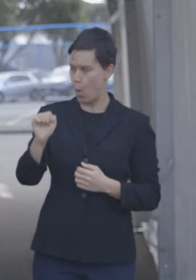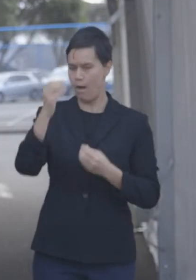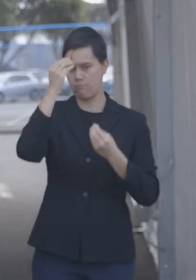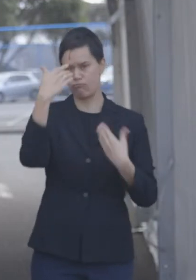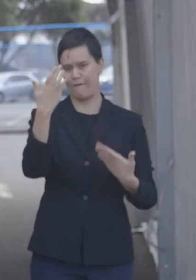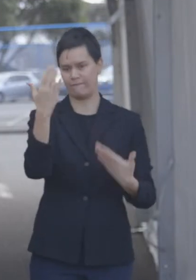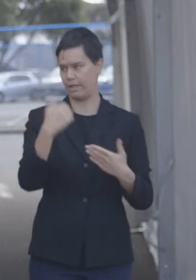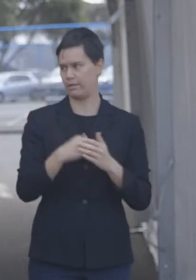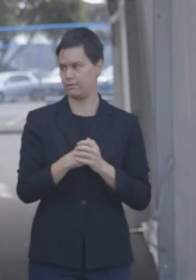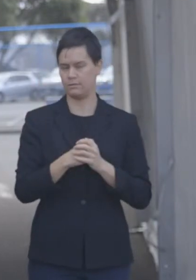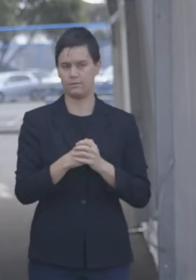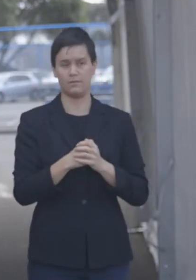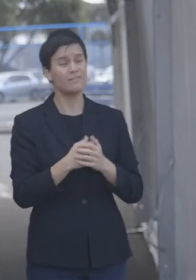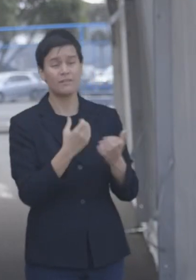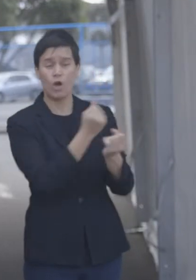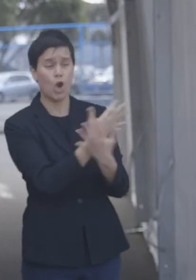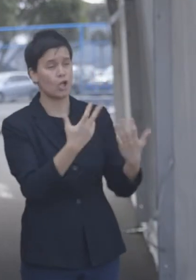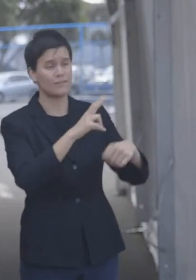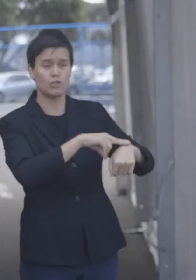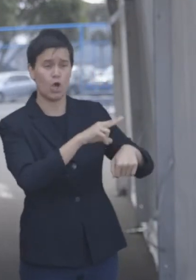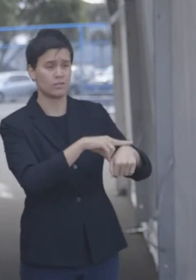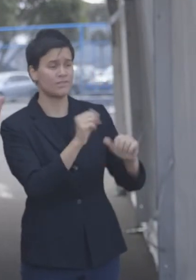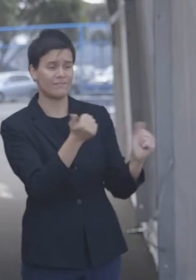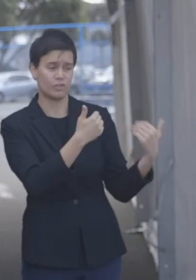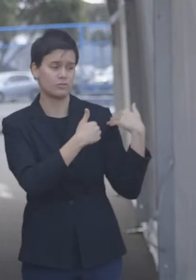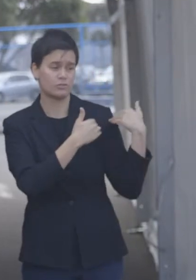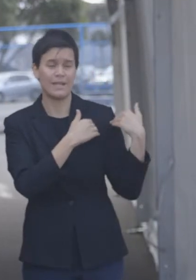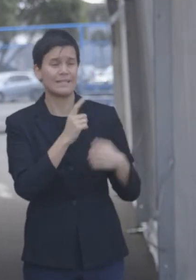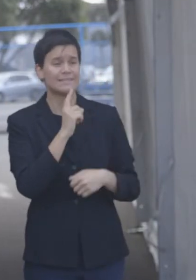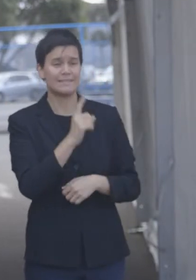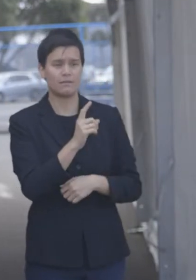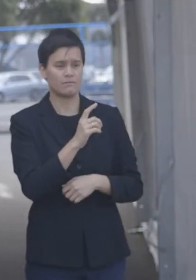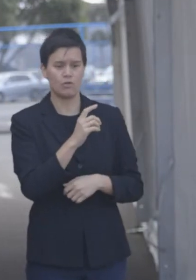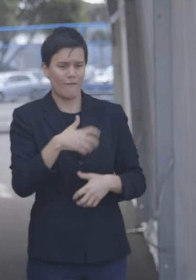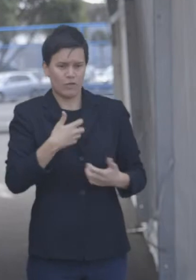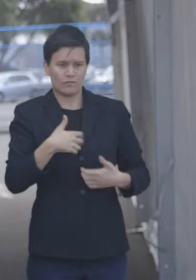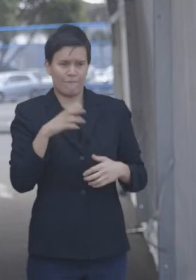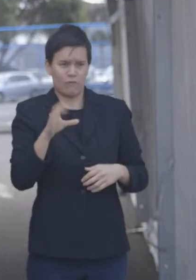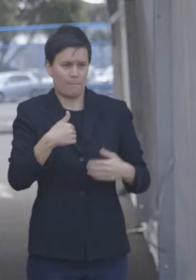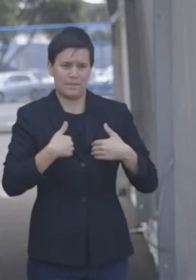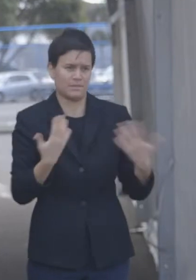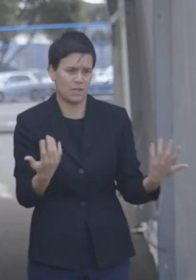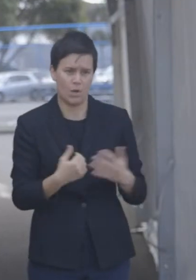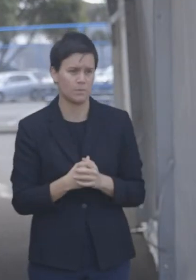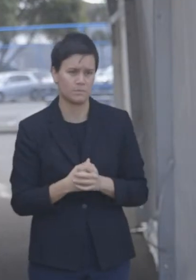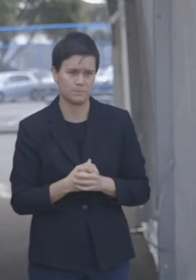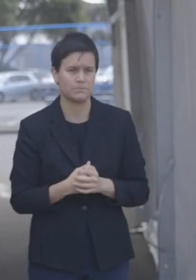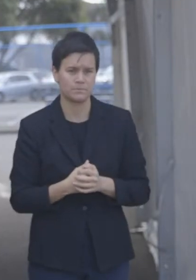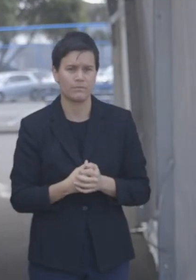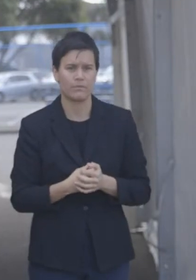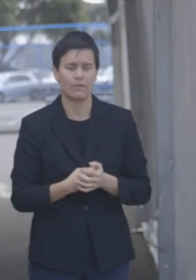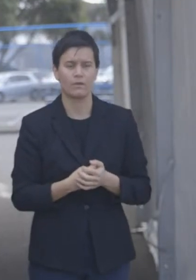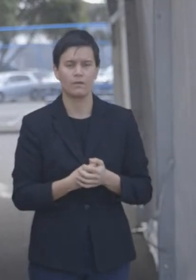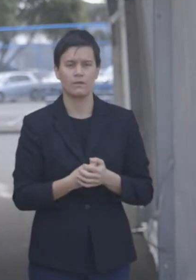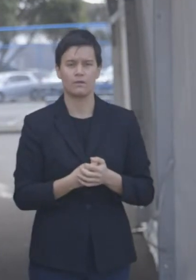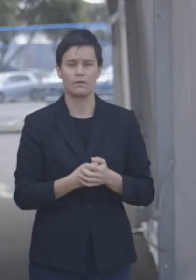That's not the message I've had from many GPs. Thank you on that question here. Okay, thanks.